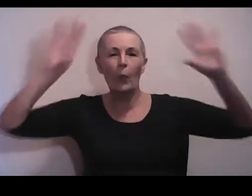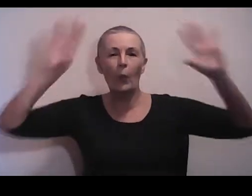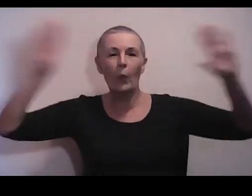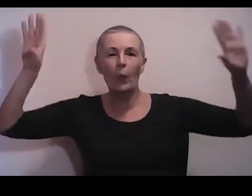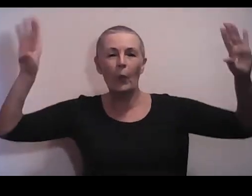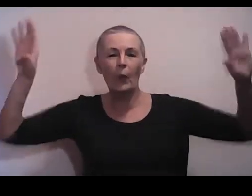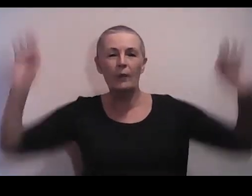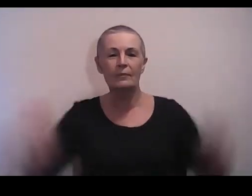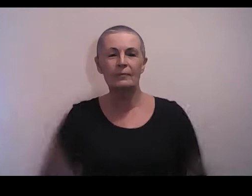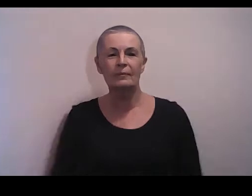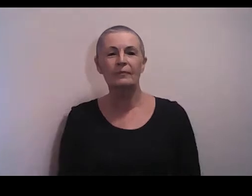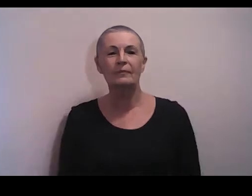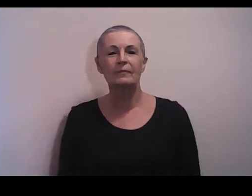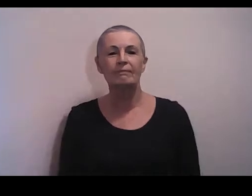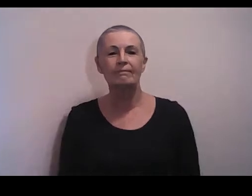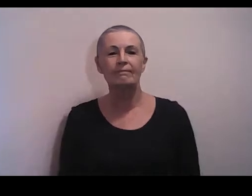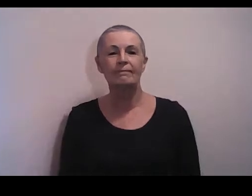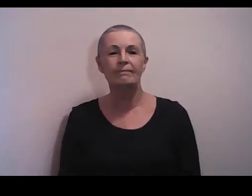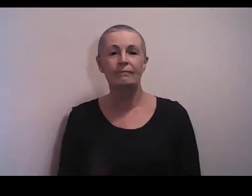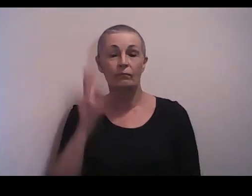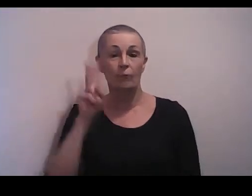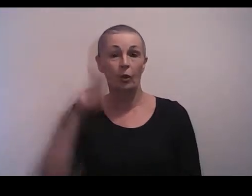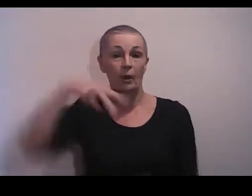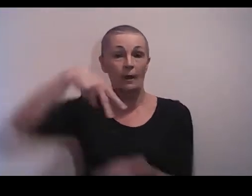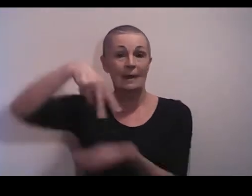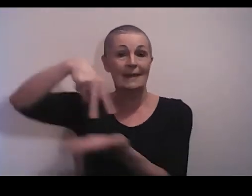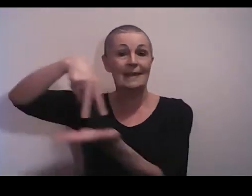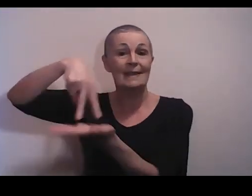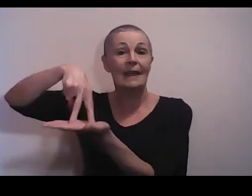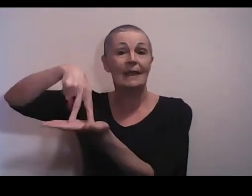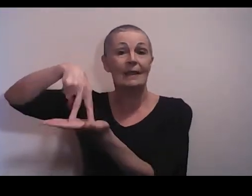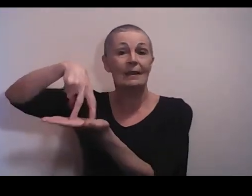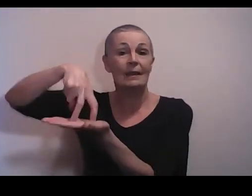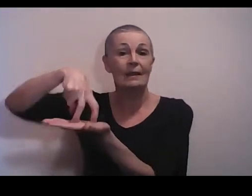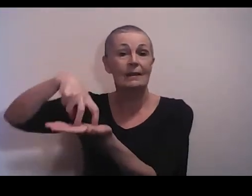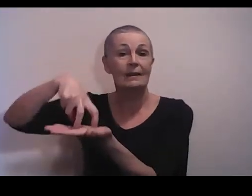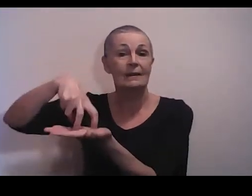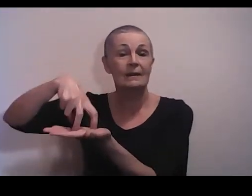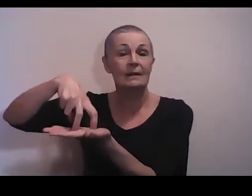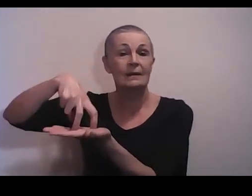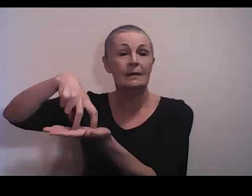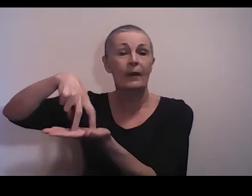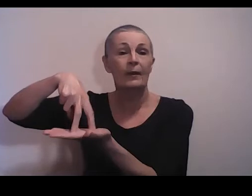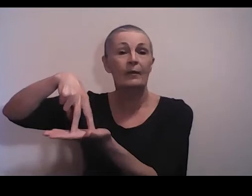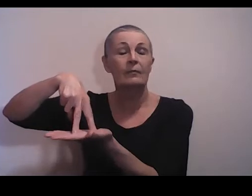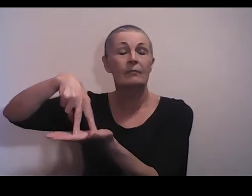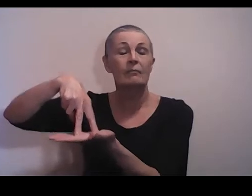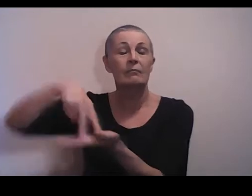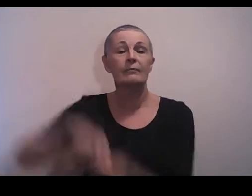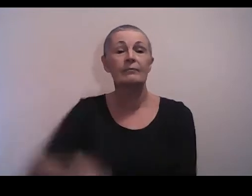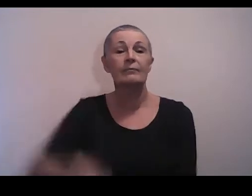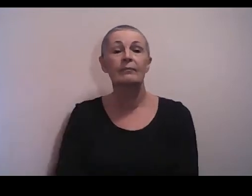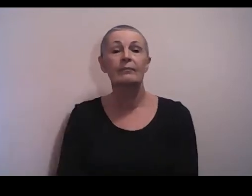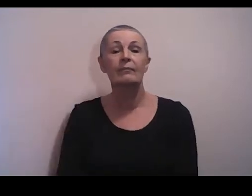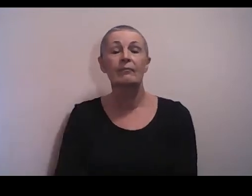into your knees. So this is the standing version. We're going to do this for a little while. If you're sitting down, you can